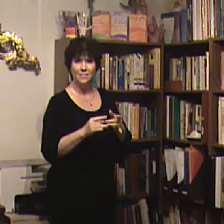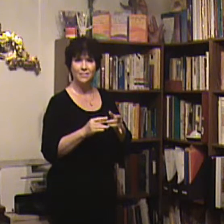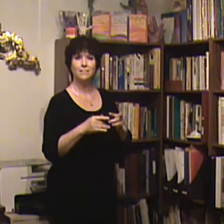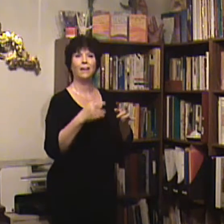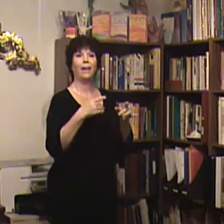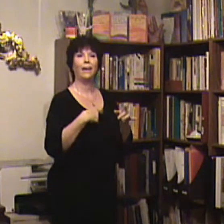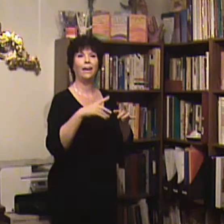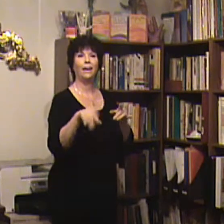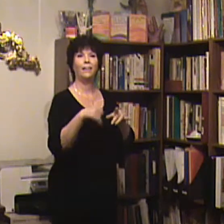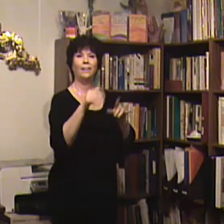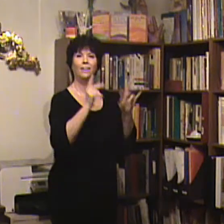autobiographies and